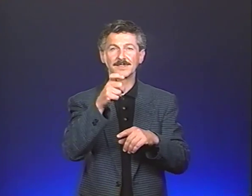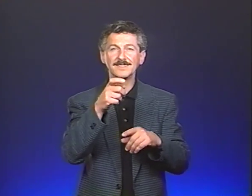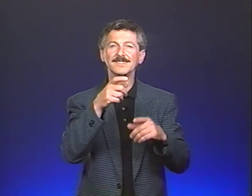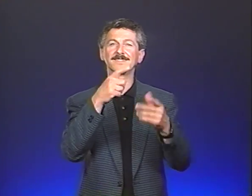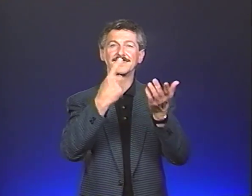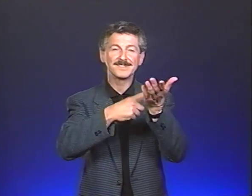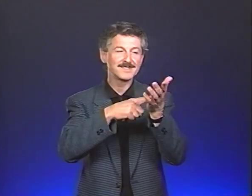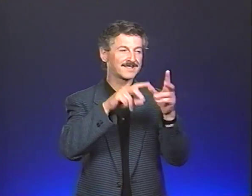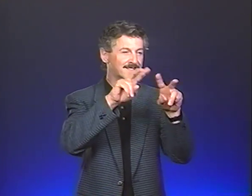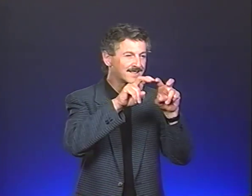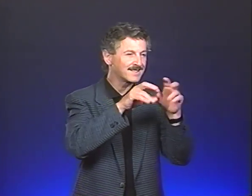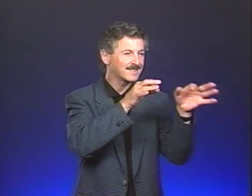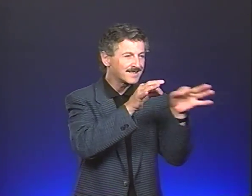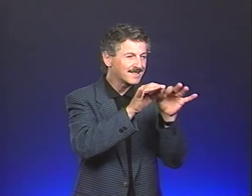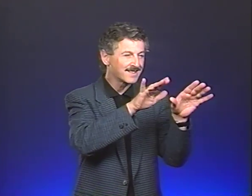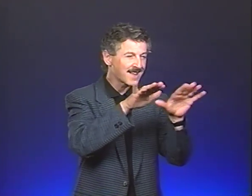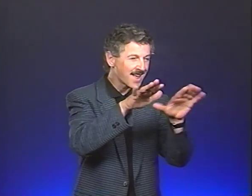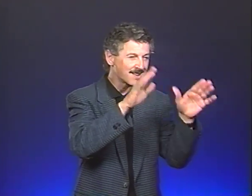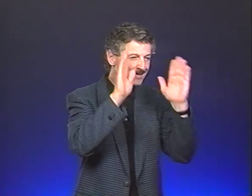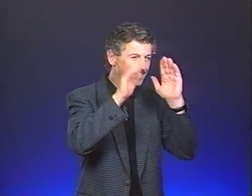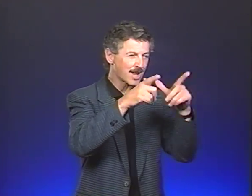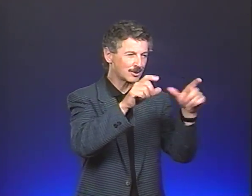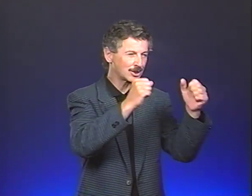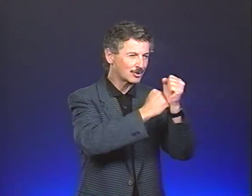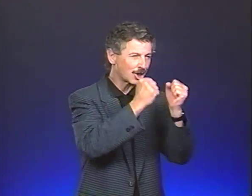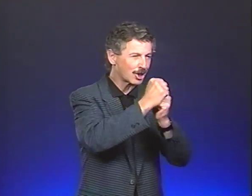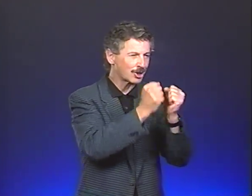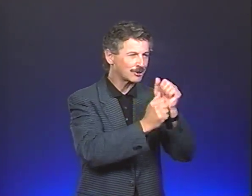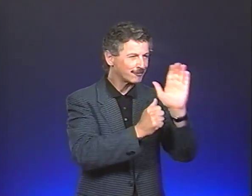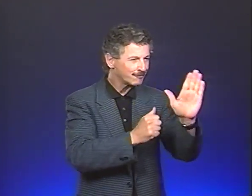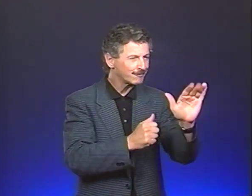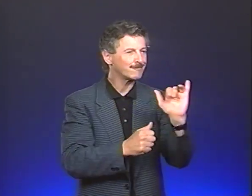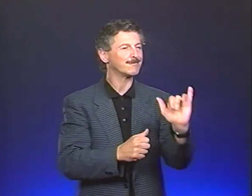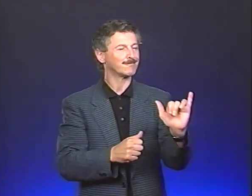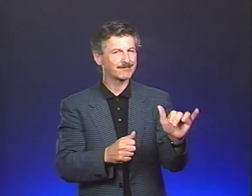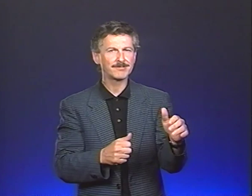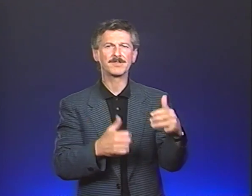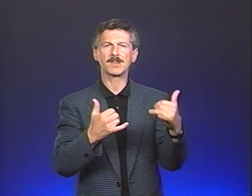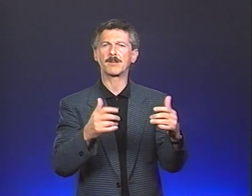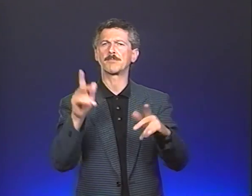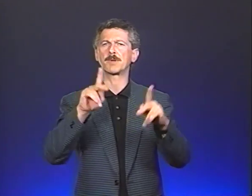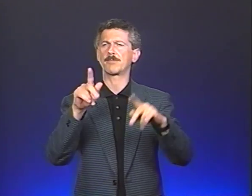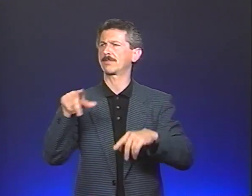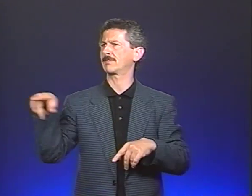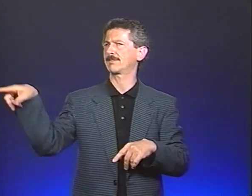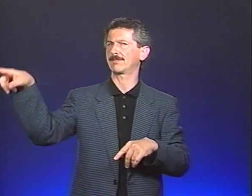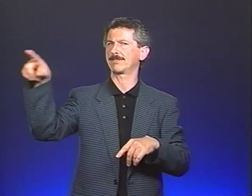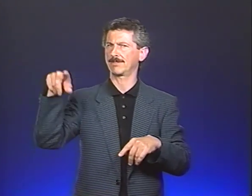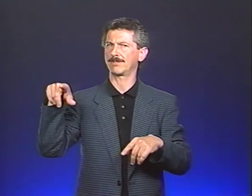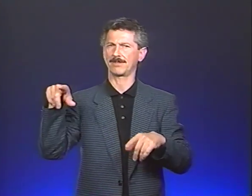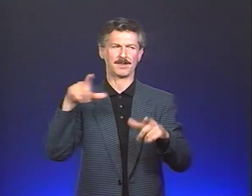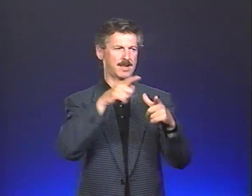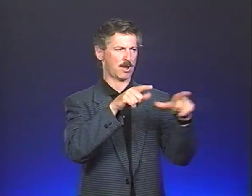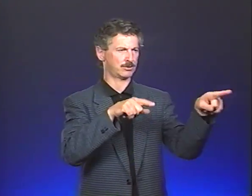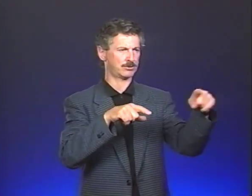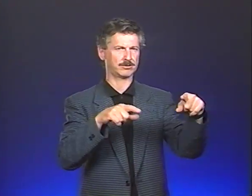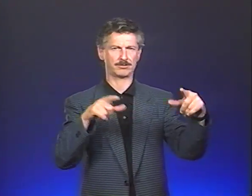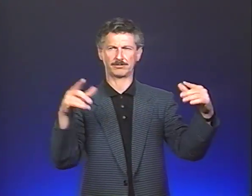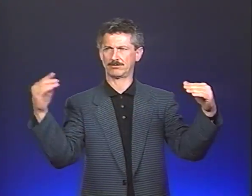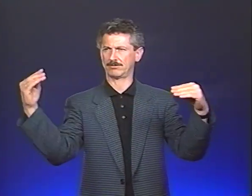Up to now we've discussed ASL phonology, morphology, and syntax, and examined some of the basic structures. Now we'll see